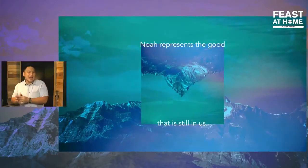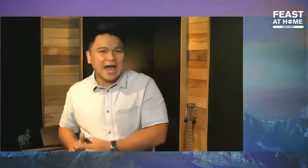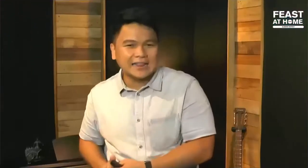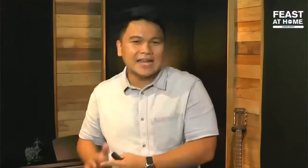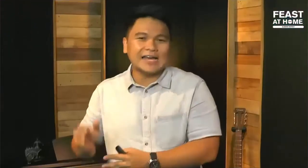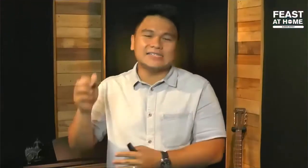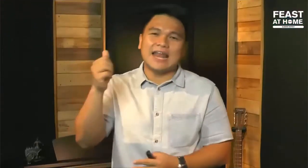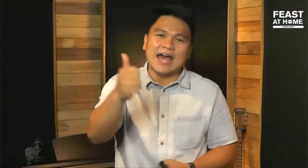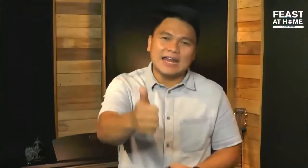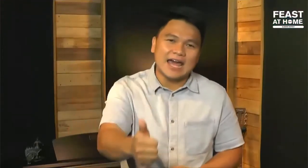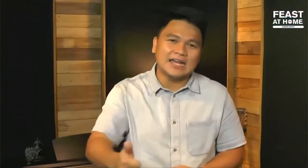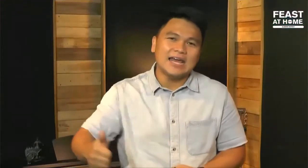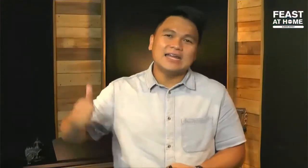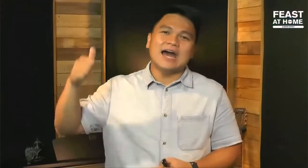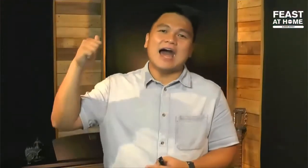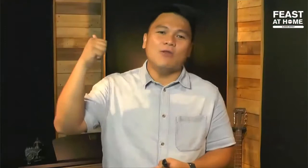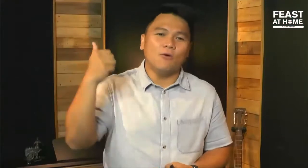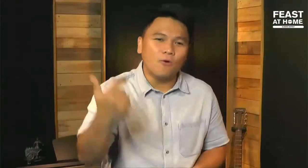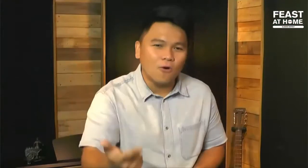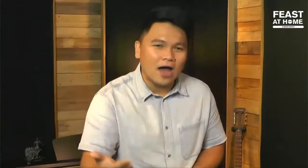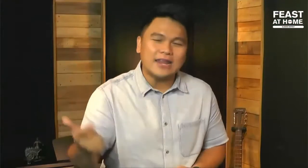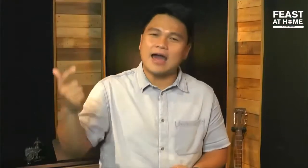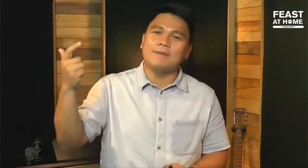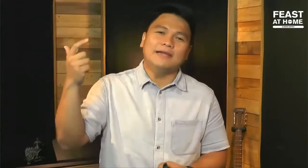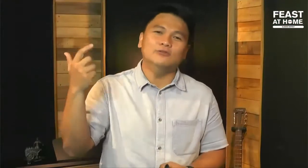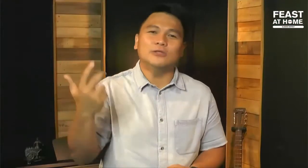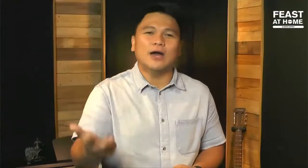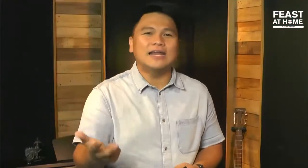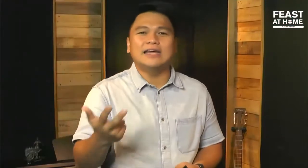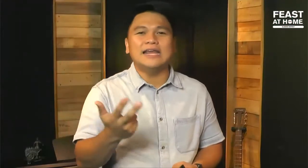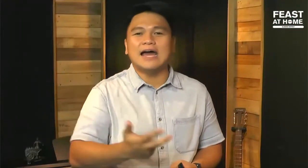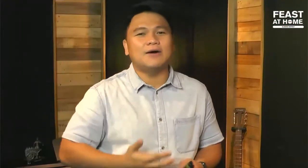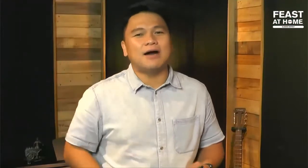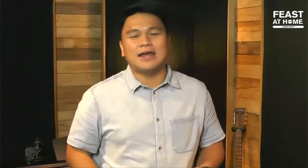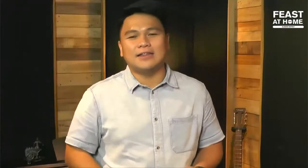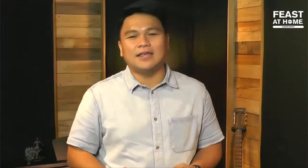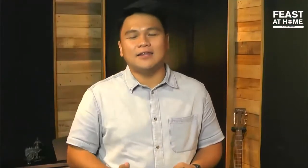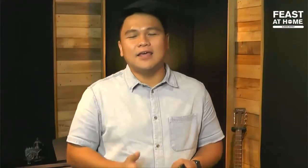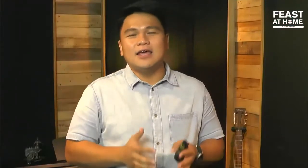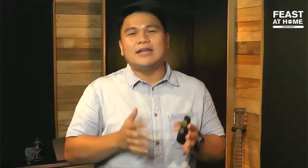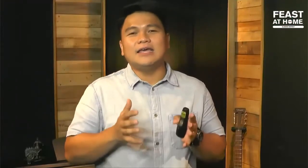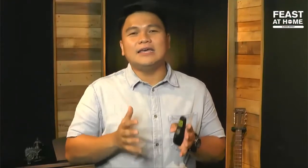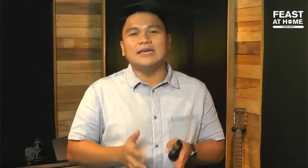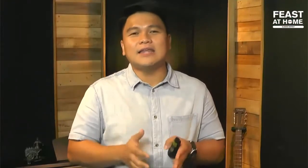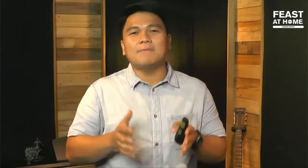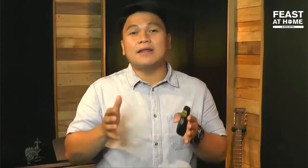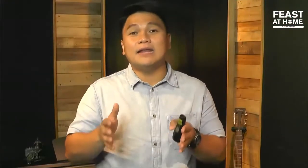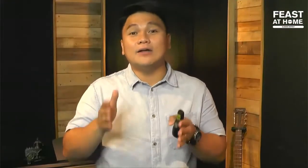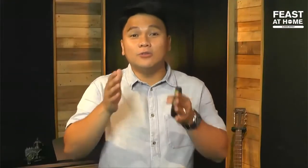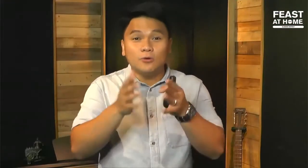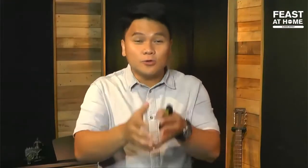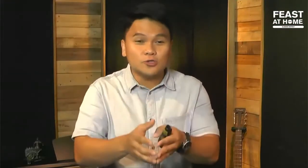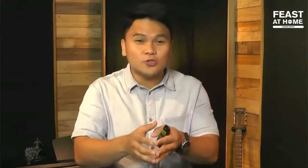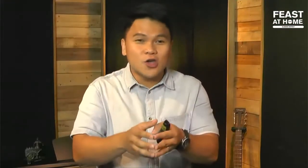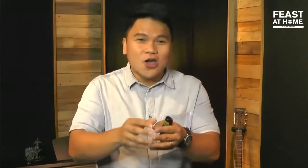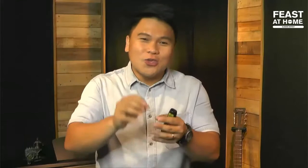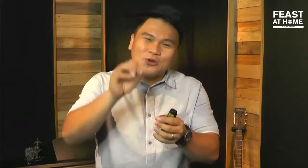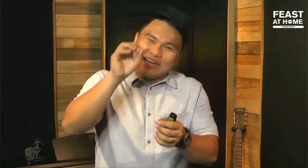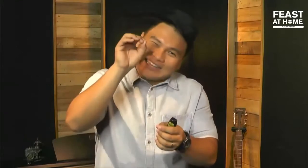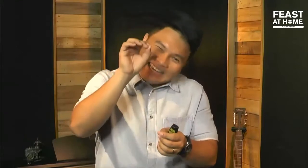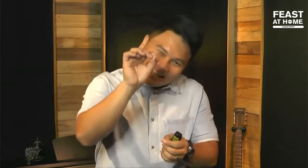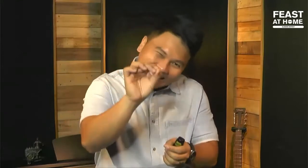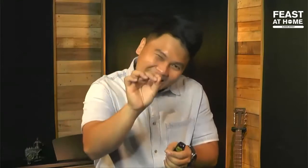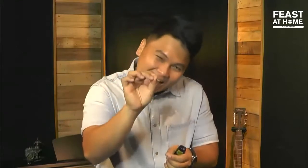ng lahat ng kasalanan, ng kalokohan, ng kabalustugan na ginagawa natin, nakikita pa rin ng Diyos